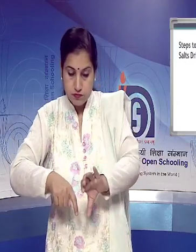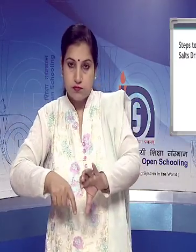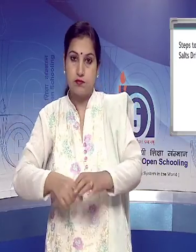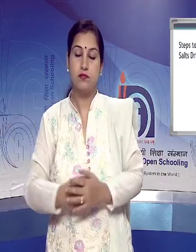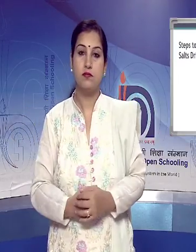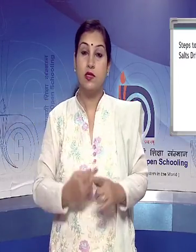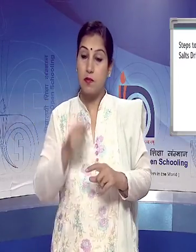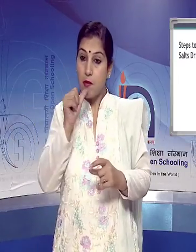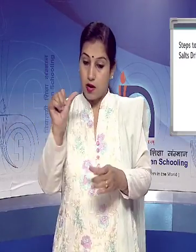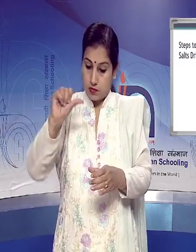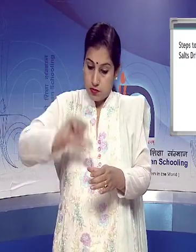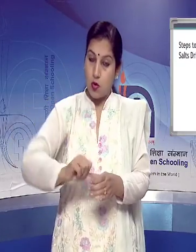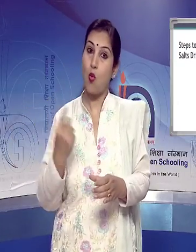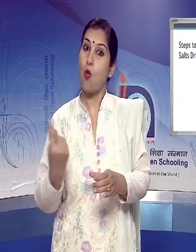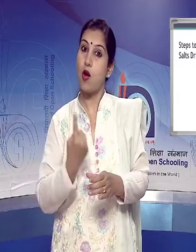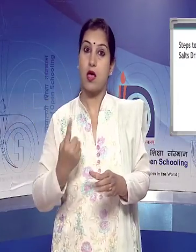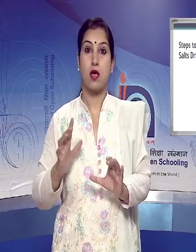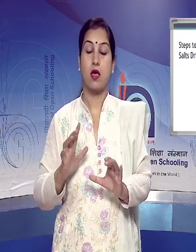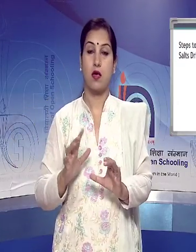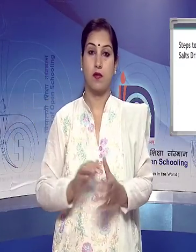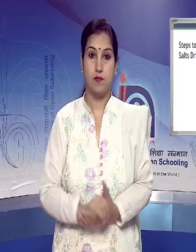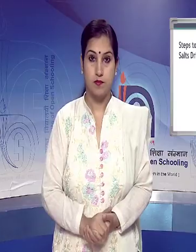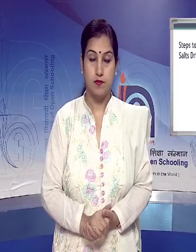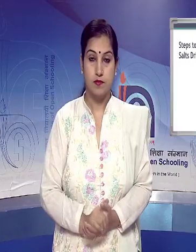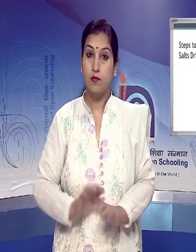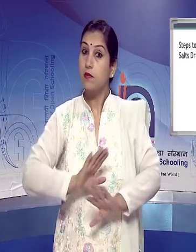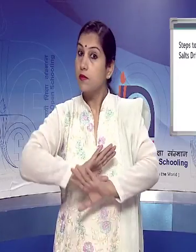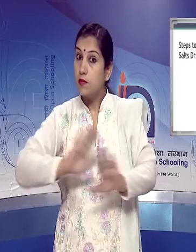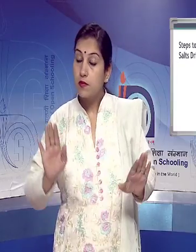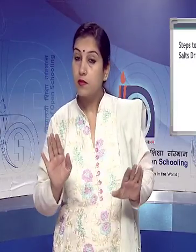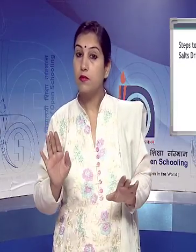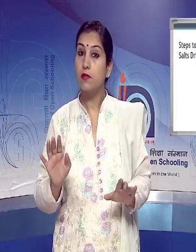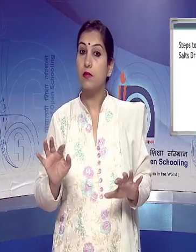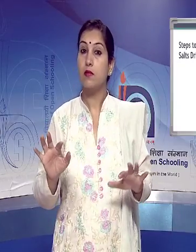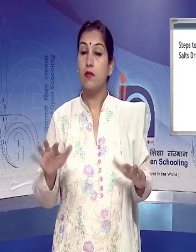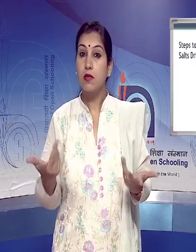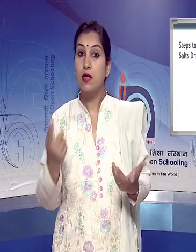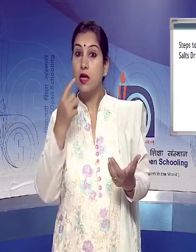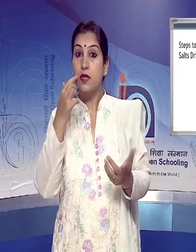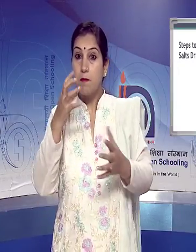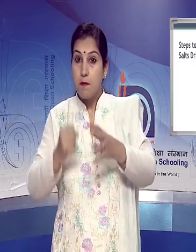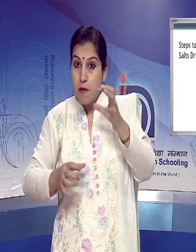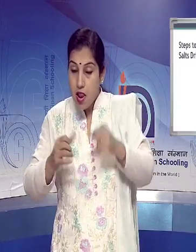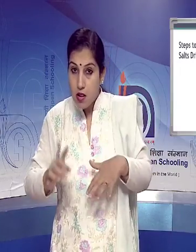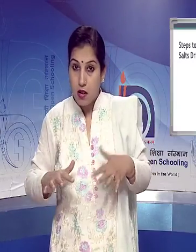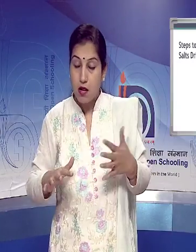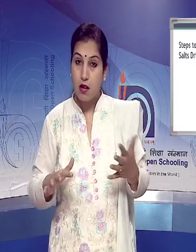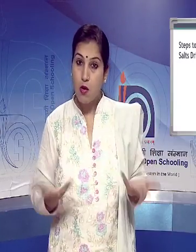Add water only. Do not add ORS to any other